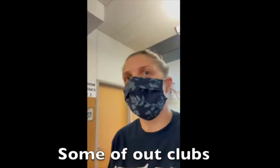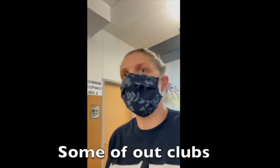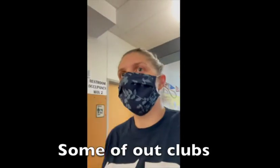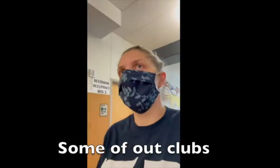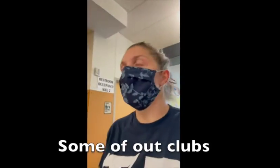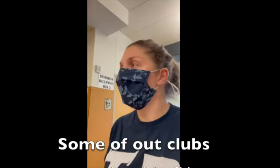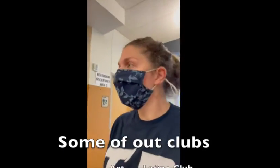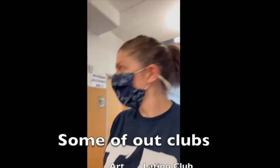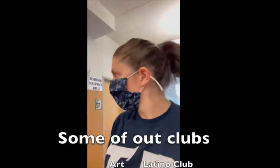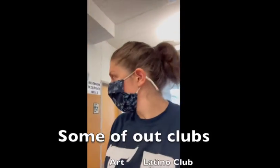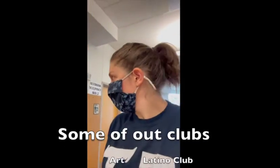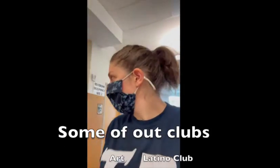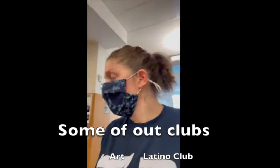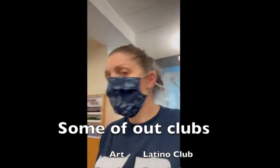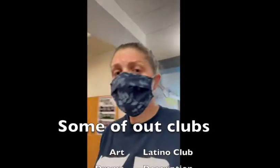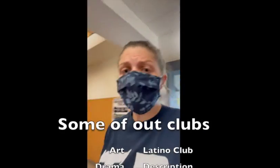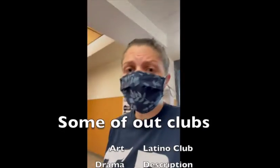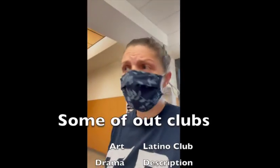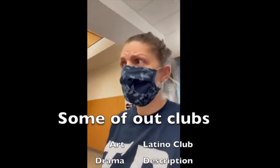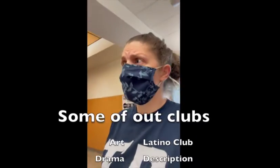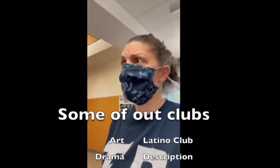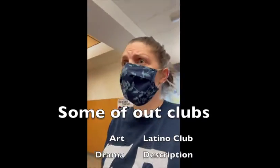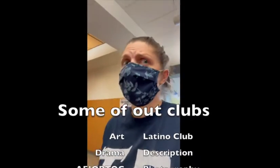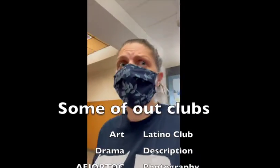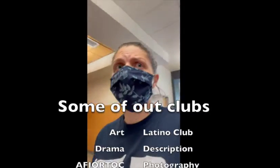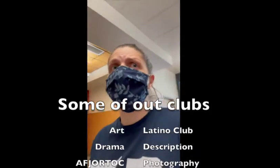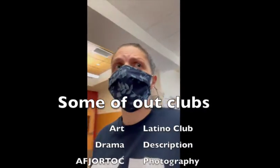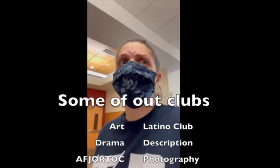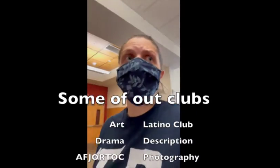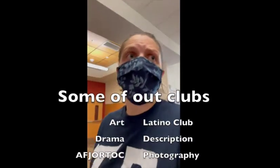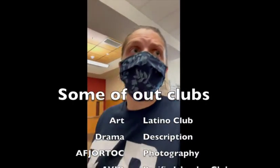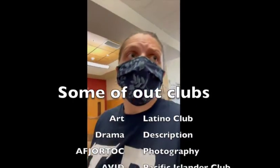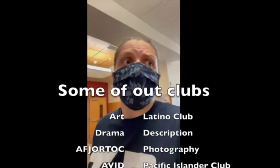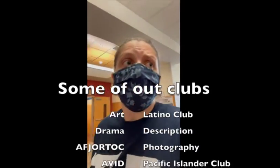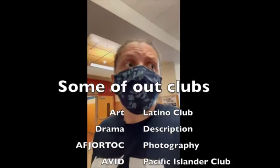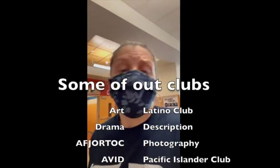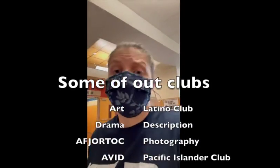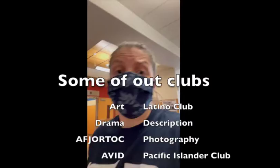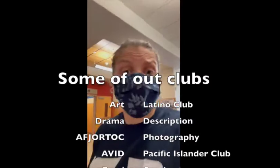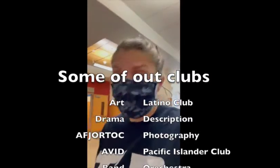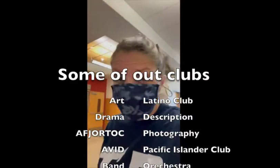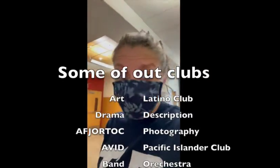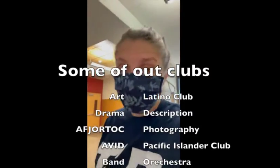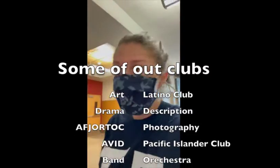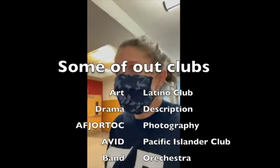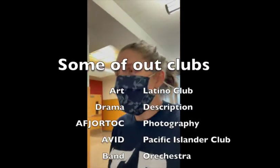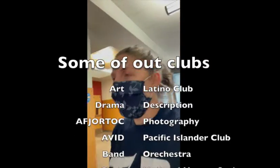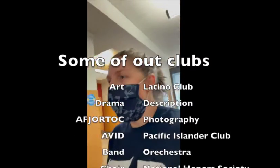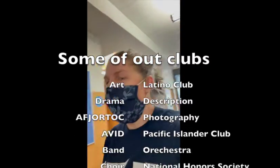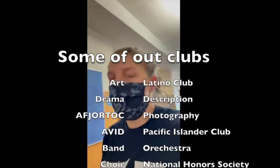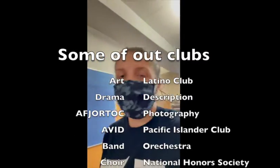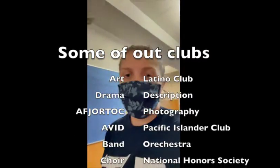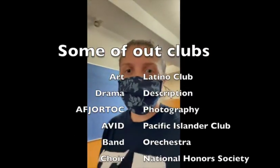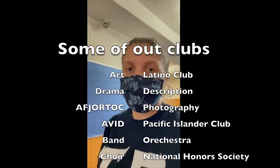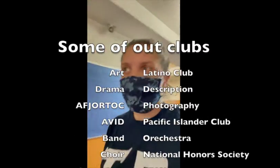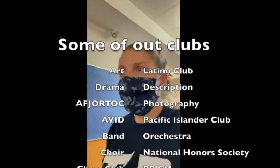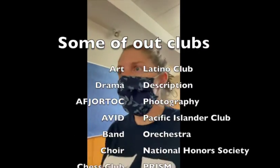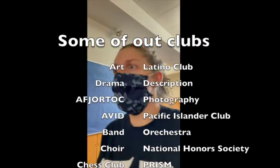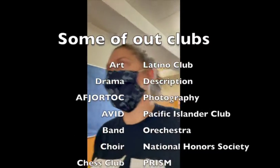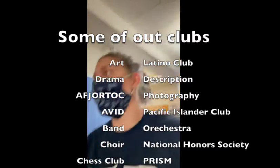on at school. So right now, a lot of them are blank because we have not had clubs going and it's